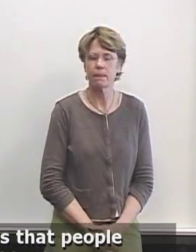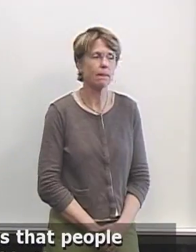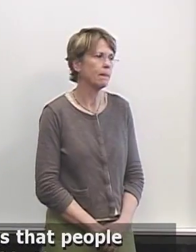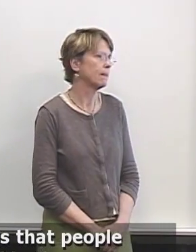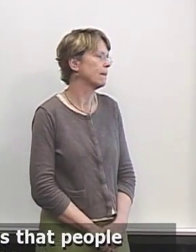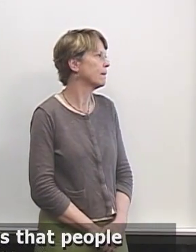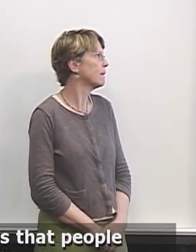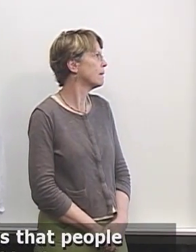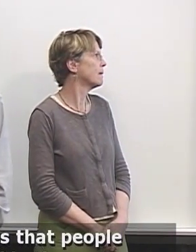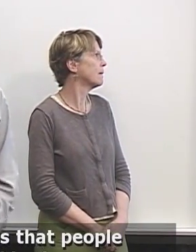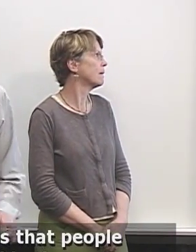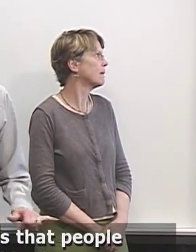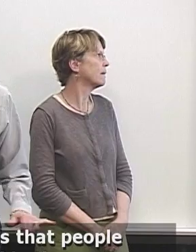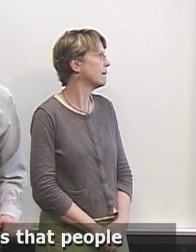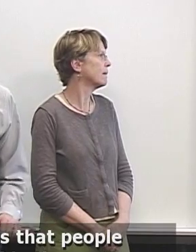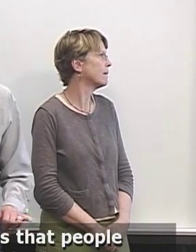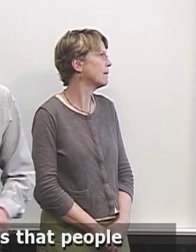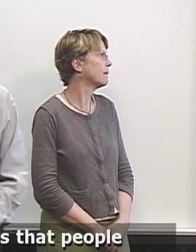Other